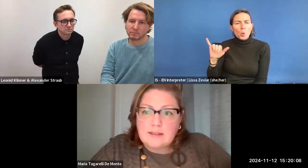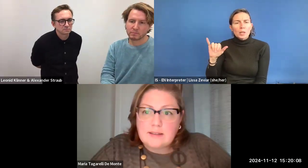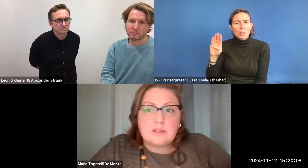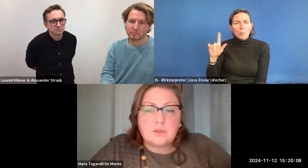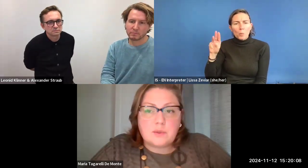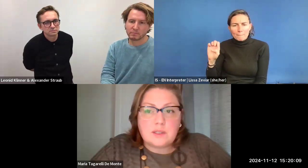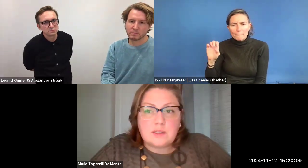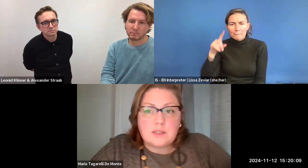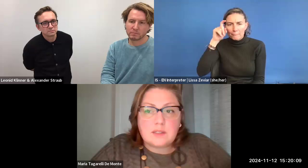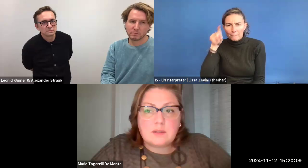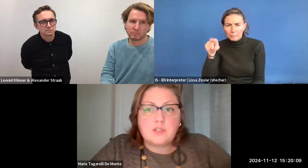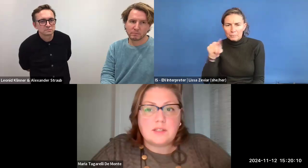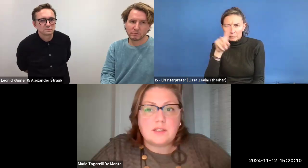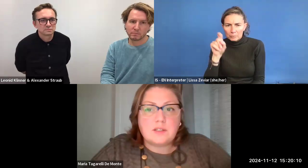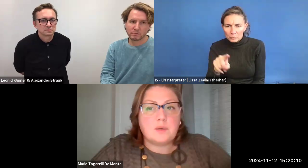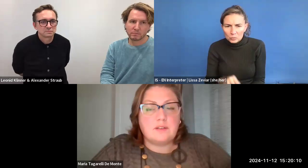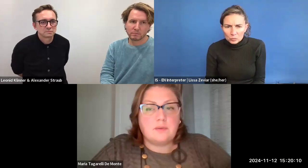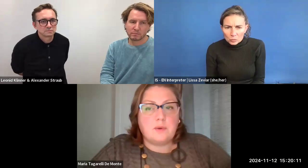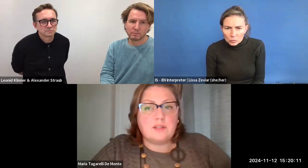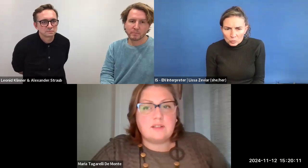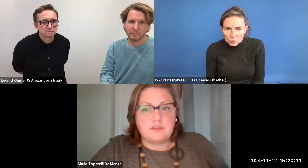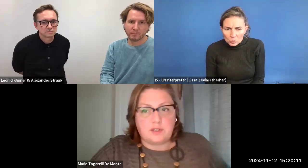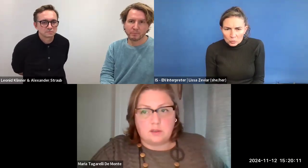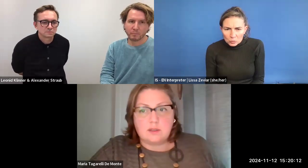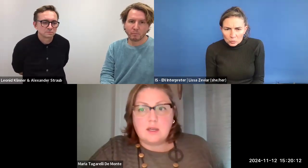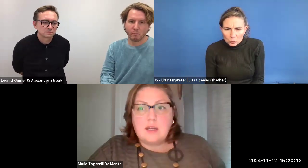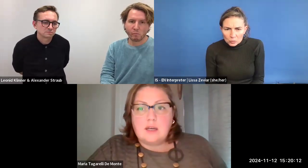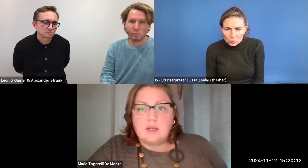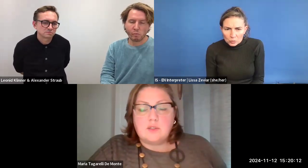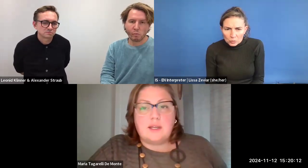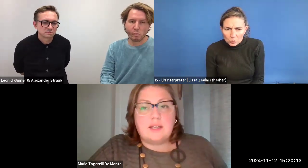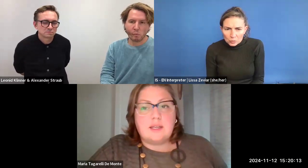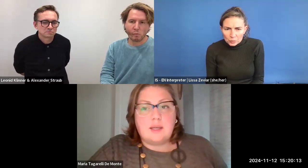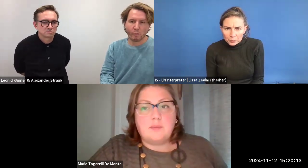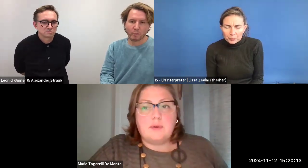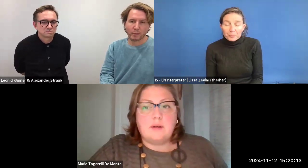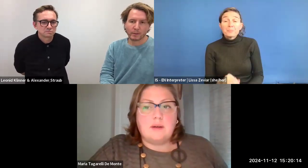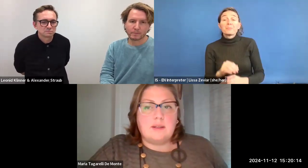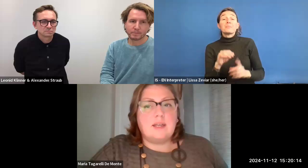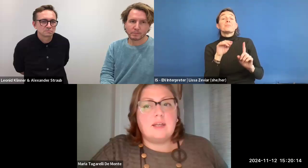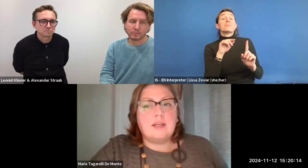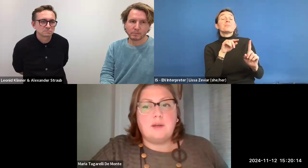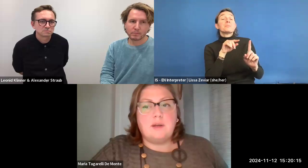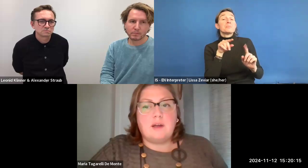not ask the students which questions was difficult, so they can keep